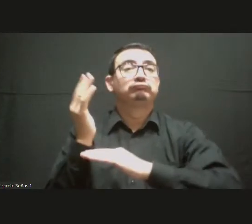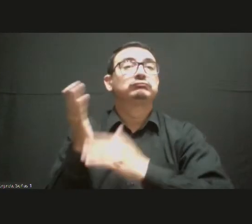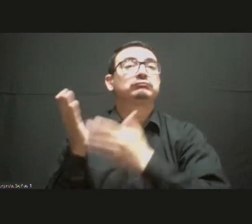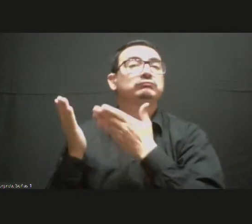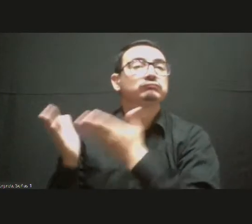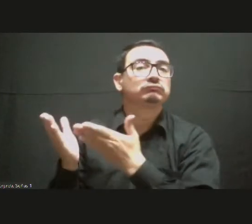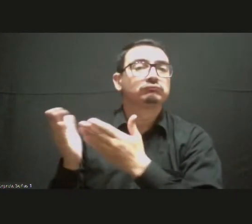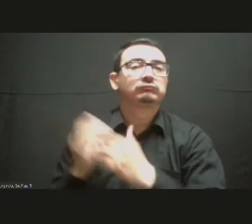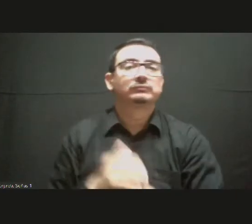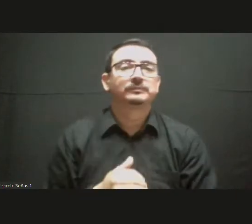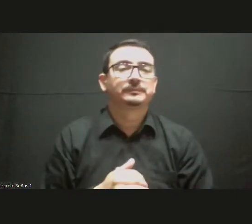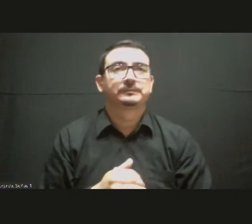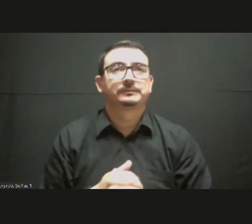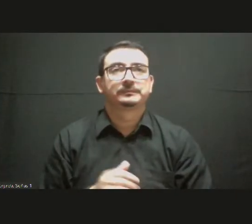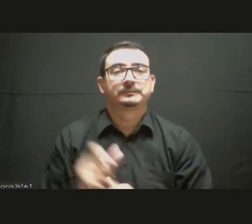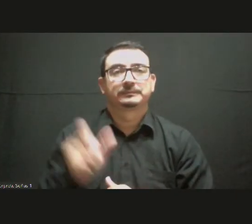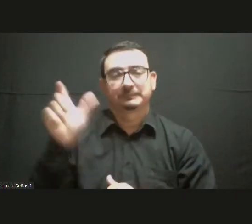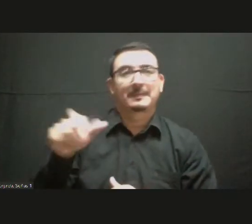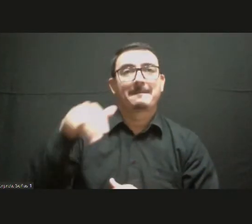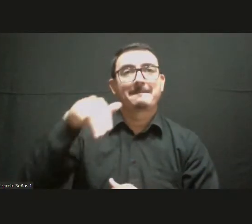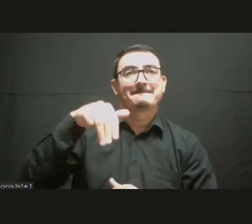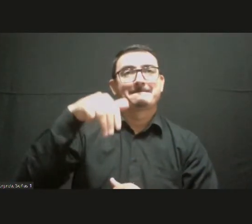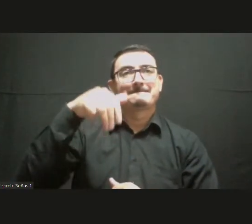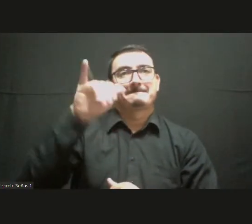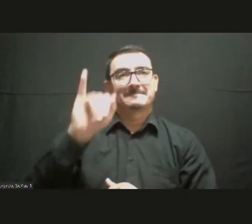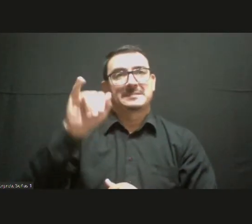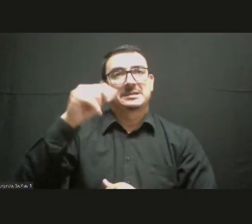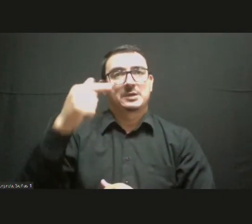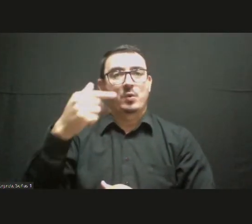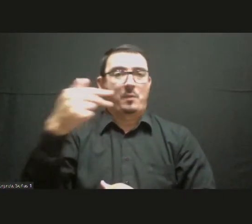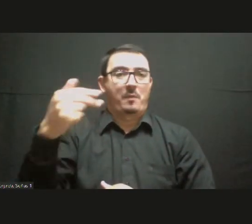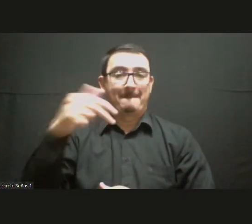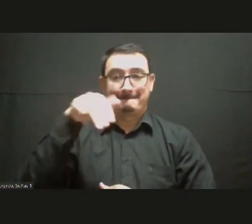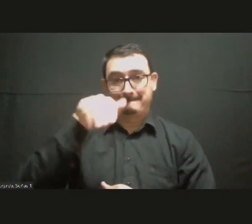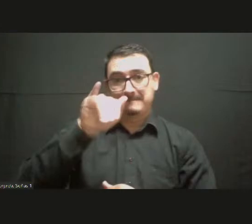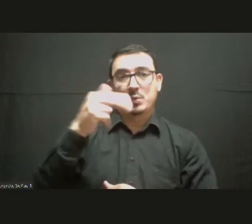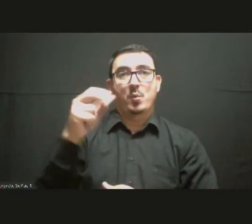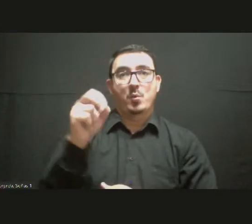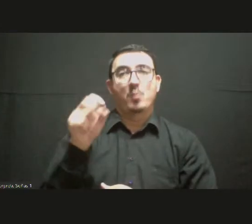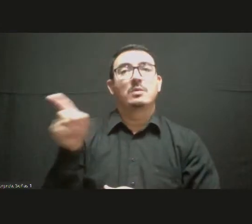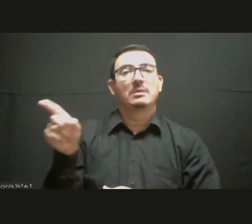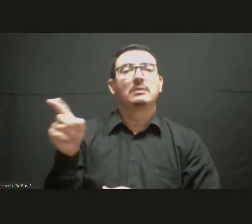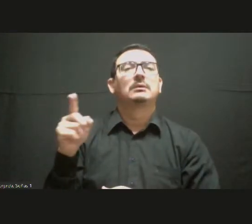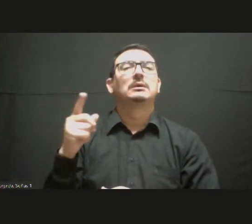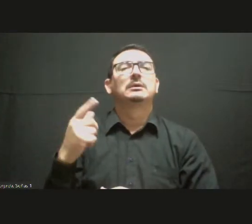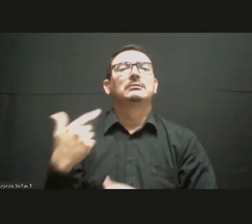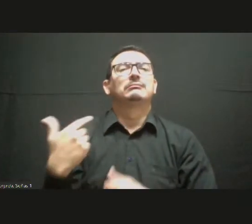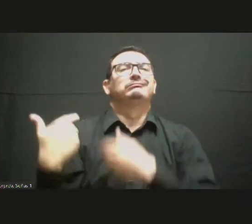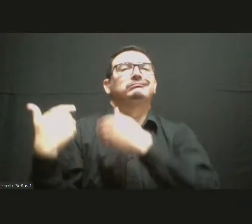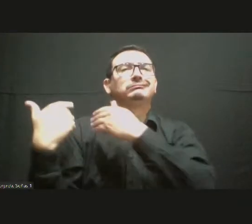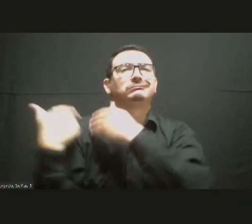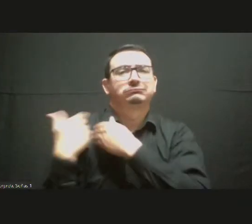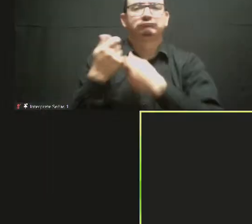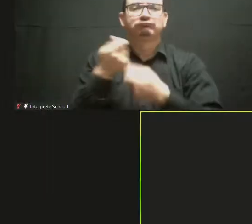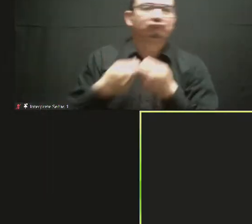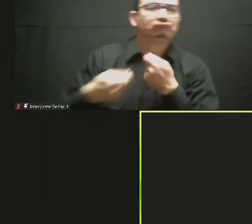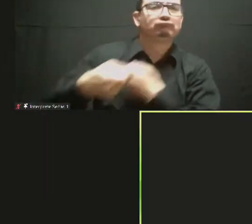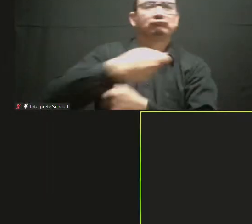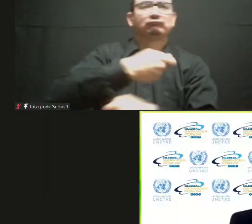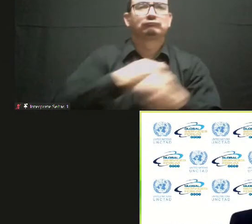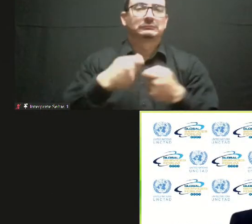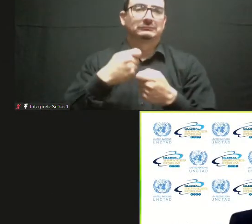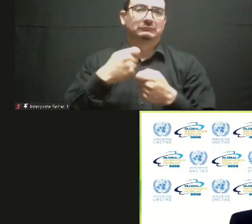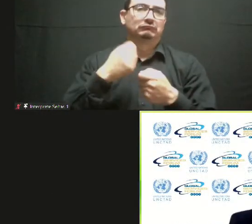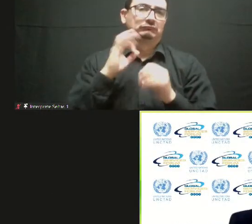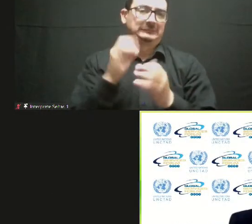Thank you very much, Nano. As Diane had set the scene